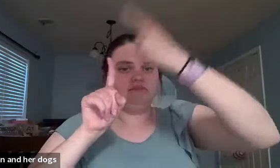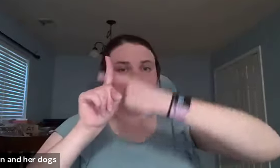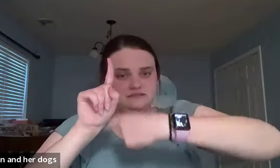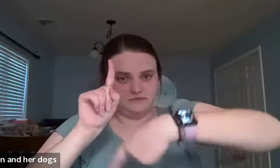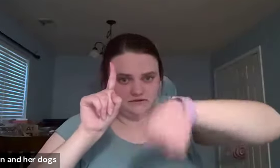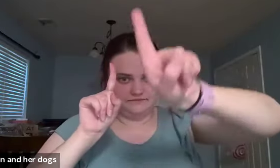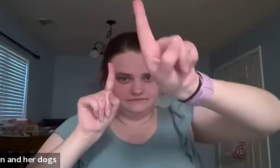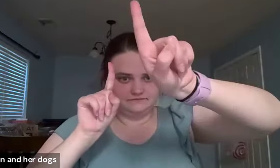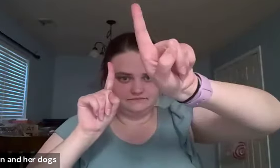Next month.